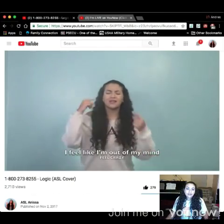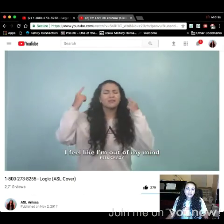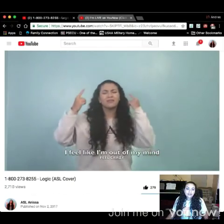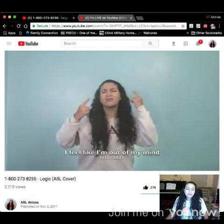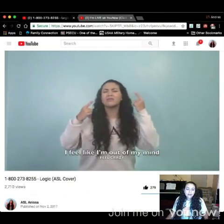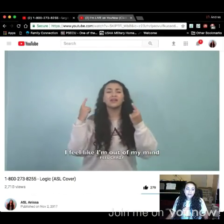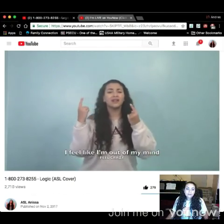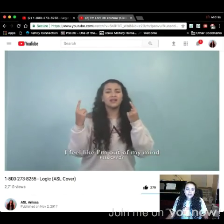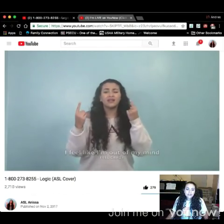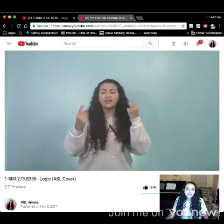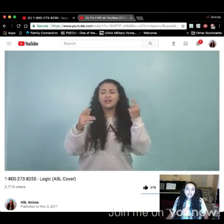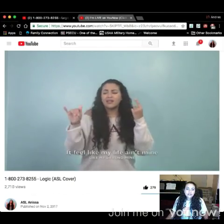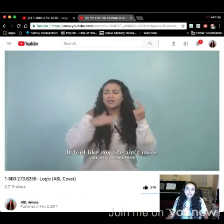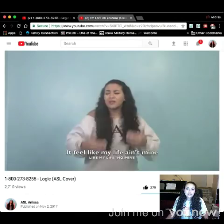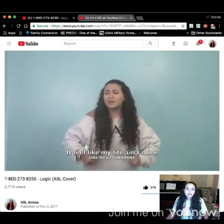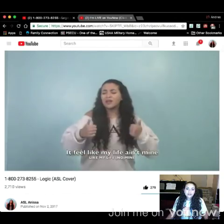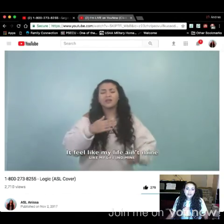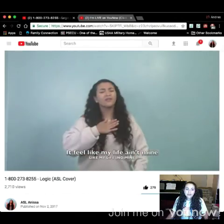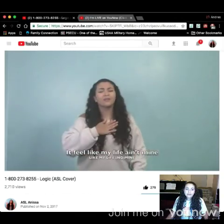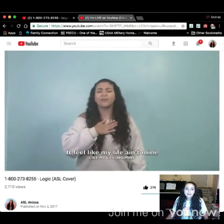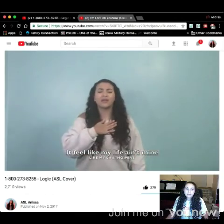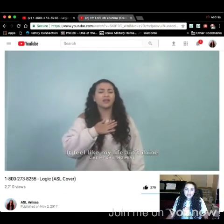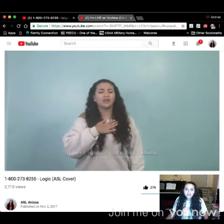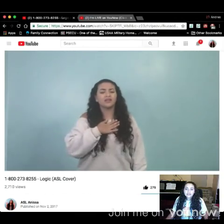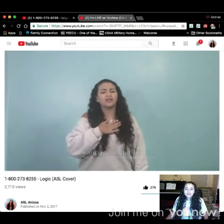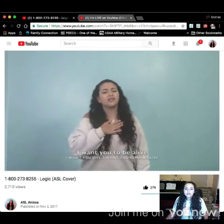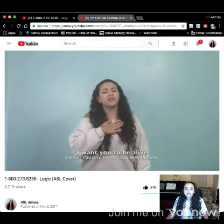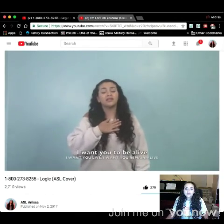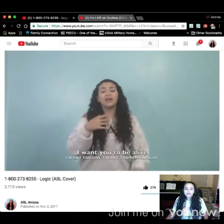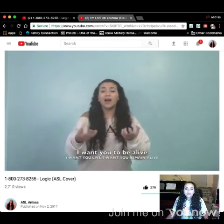I feel like I'm out of my mind. I feel like my life ain't mine.